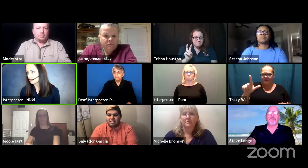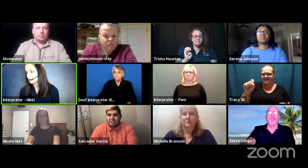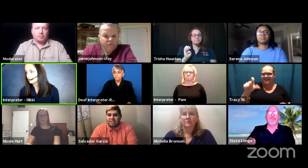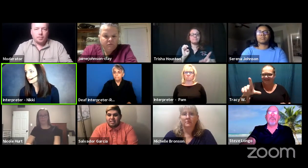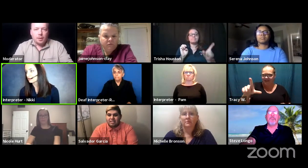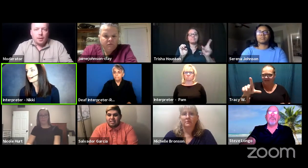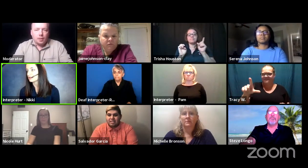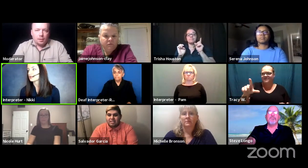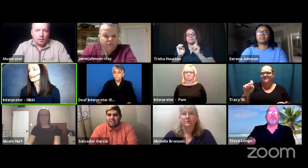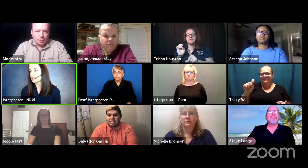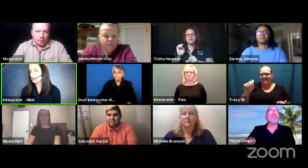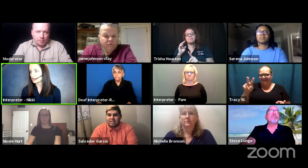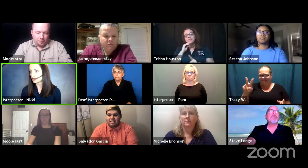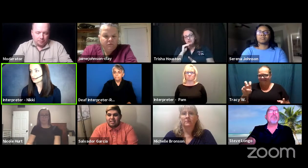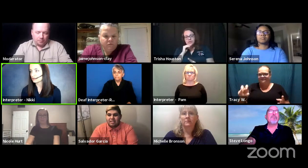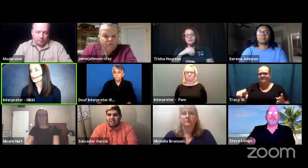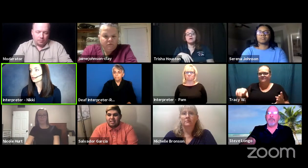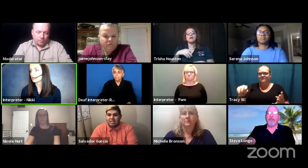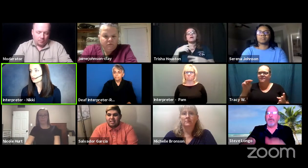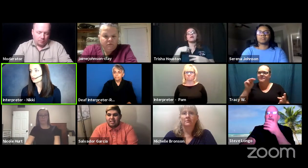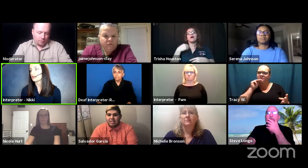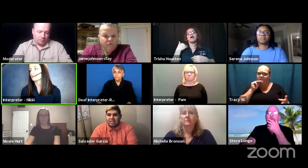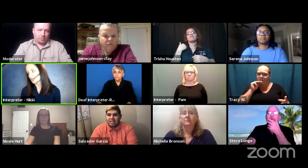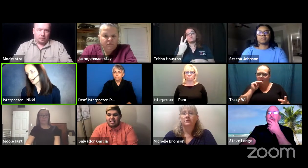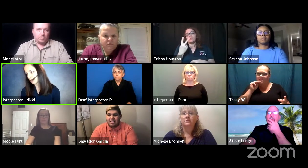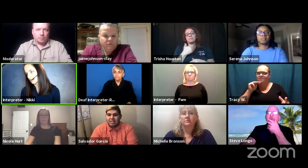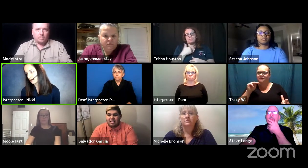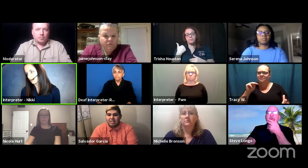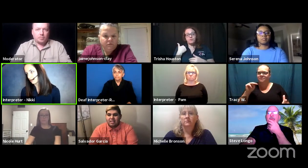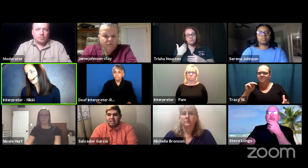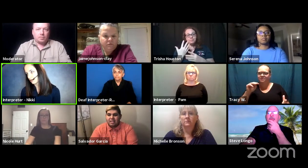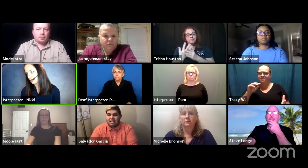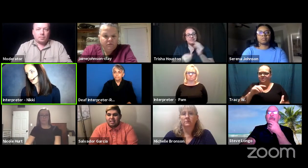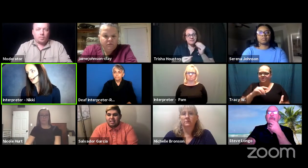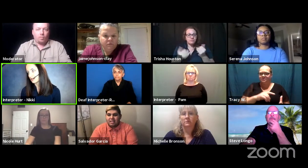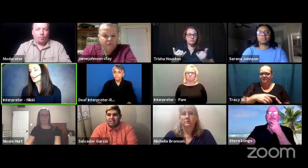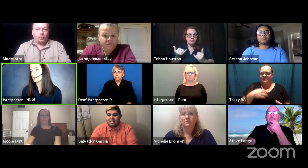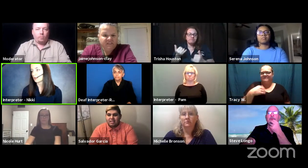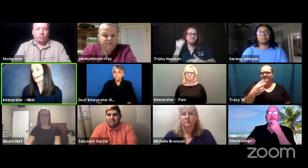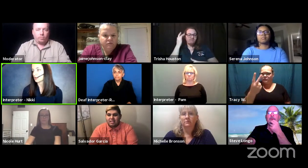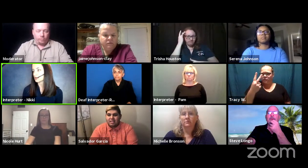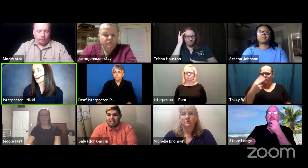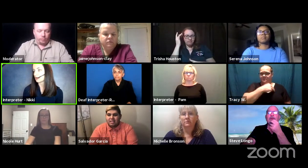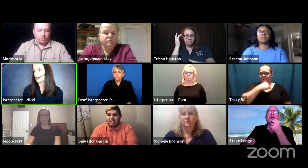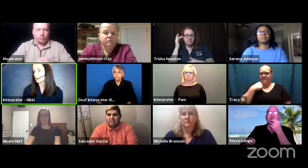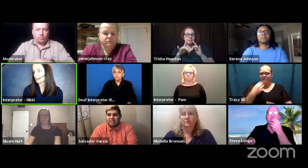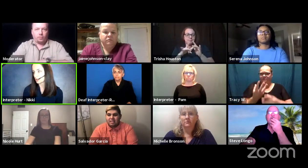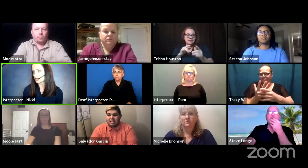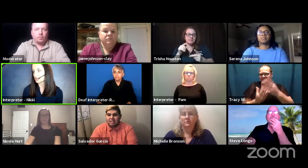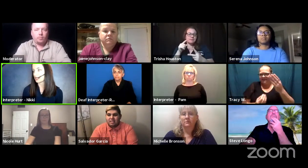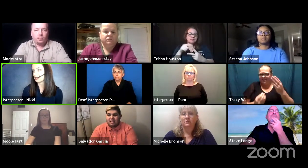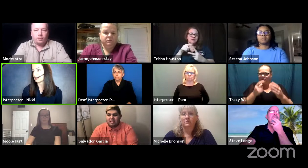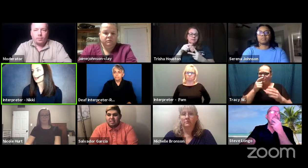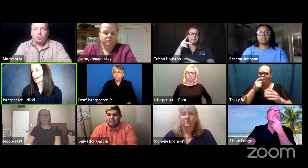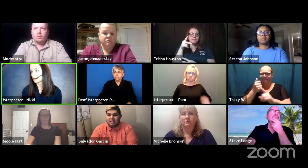Sal, Steve, Michelle. 2 members are not present tonight. They are out